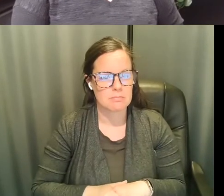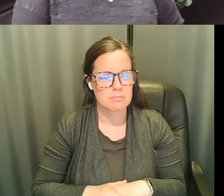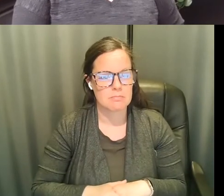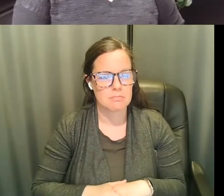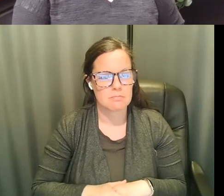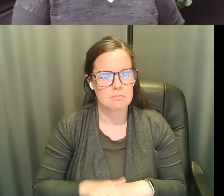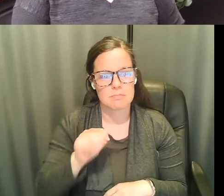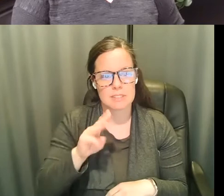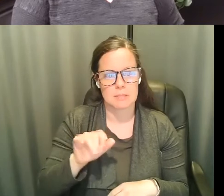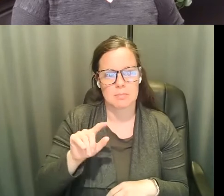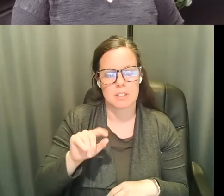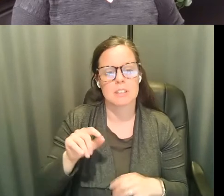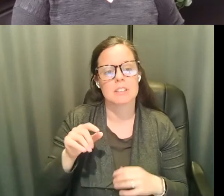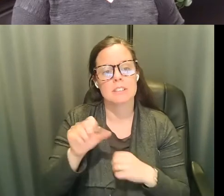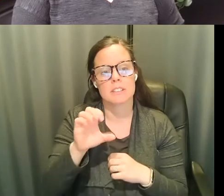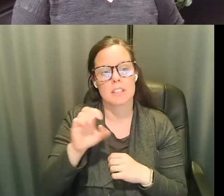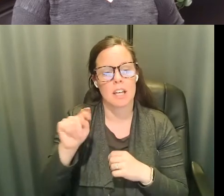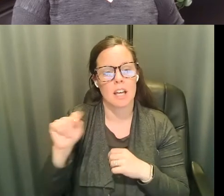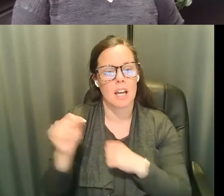In Scott County, there have been